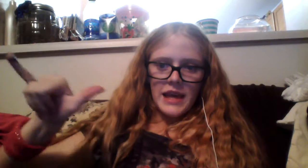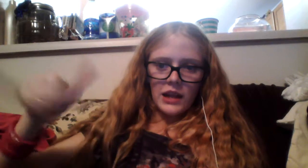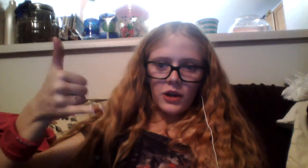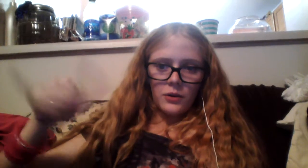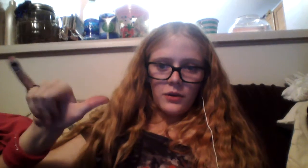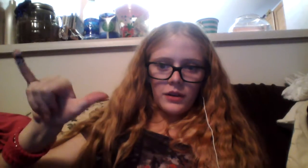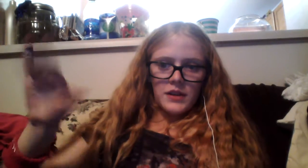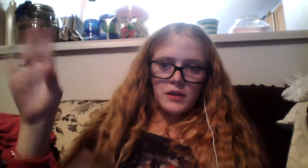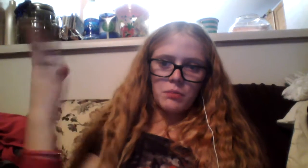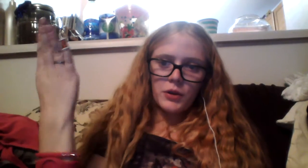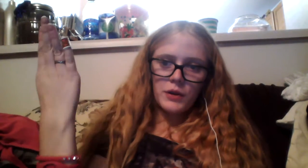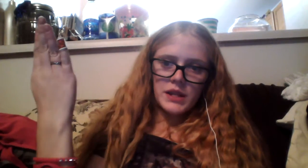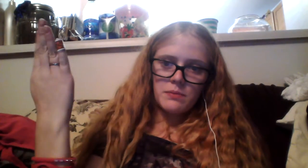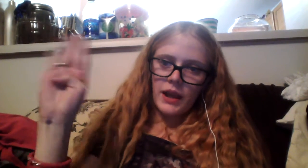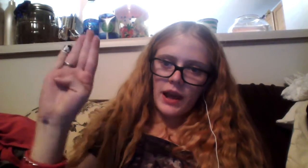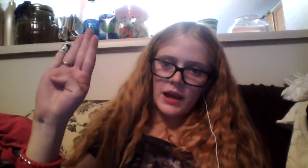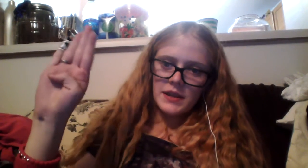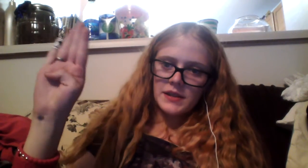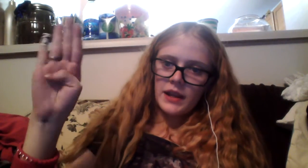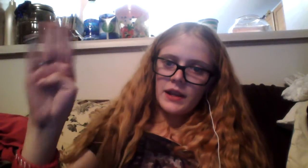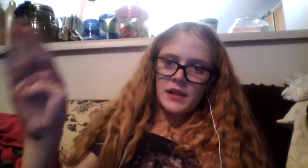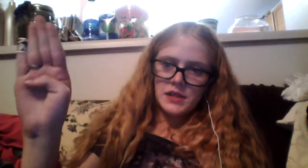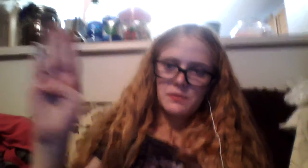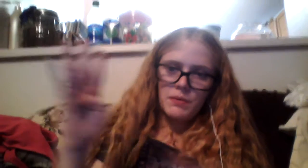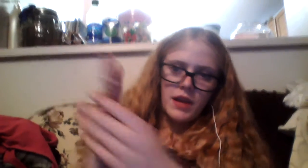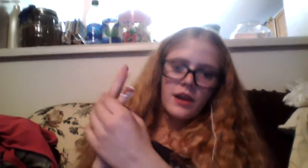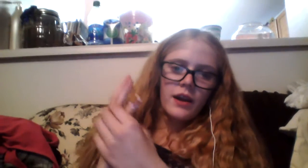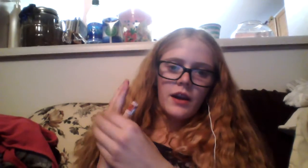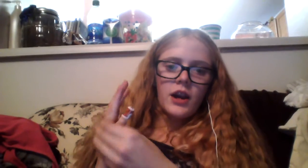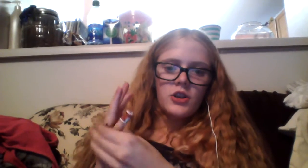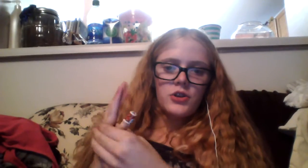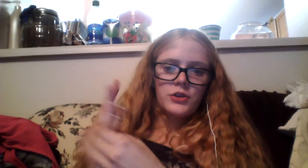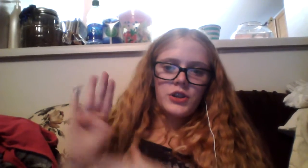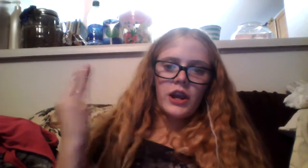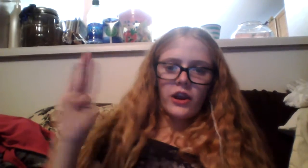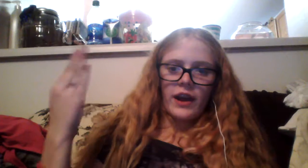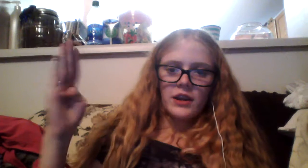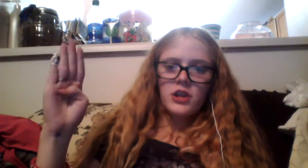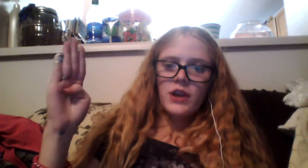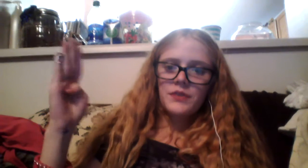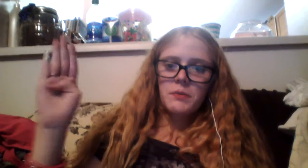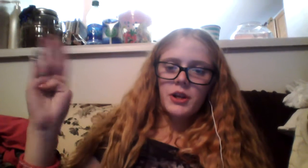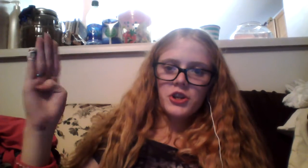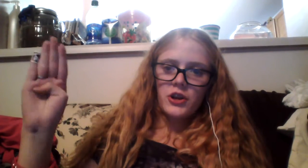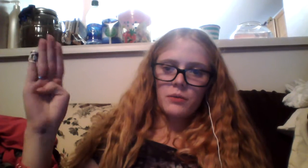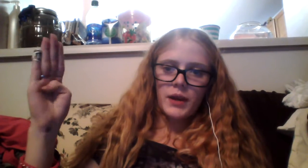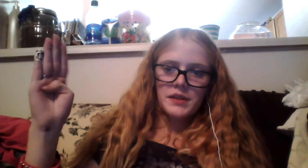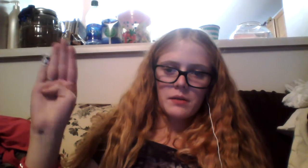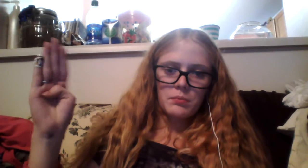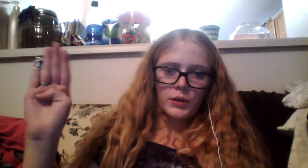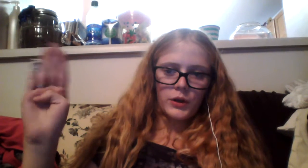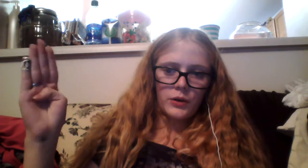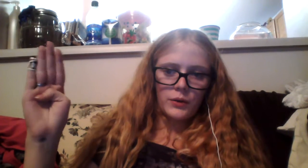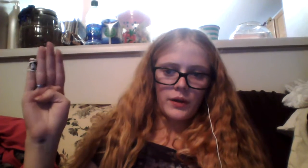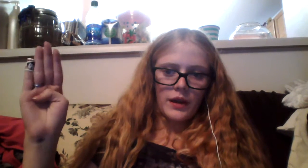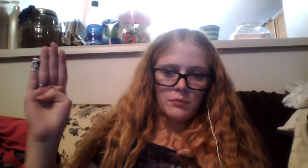yellow. So blue is because this is B, and you shake your hand. And you have to make sure you don't mix up blue and